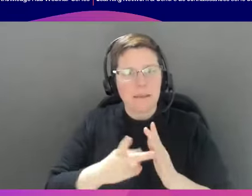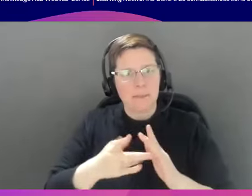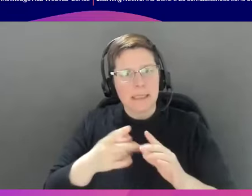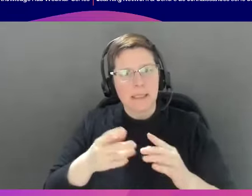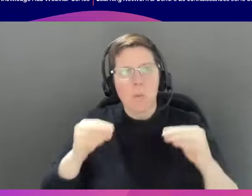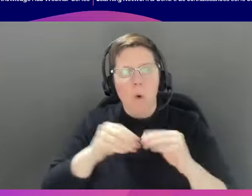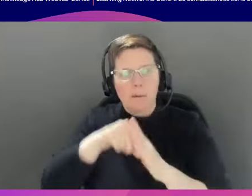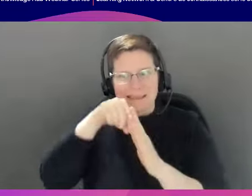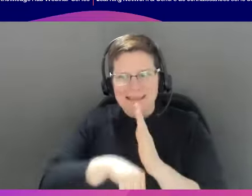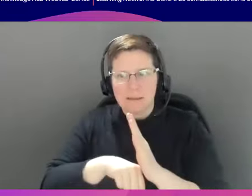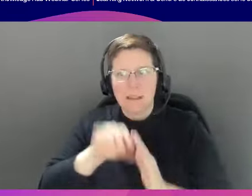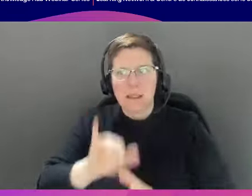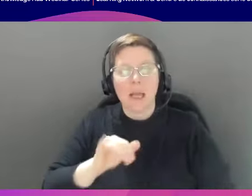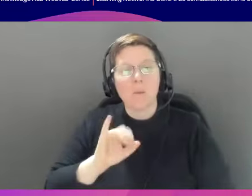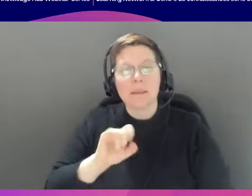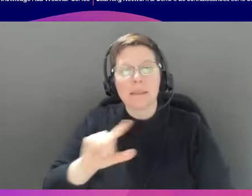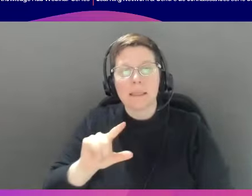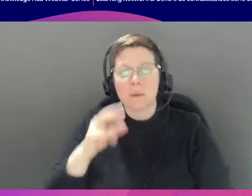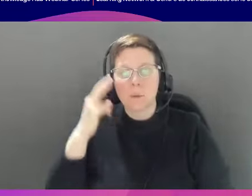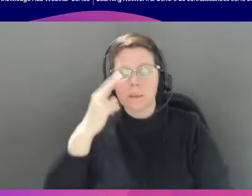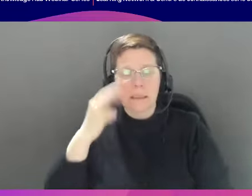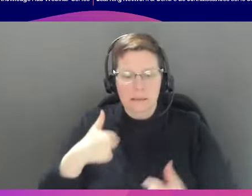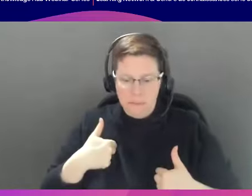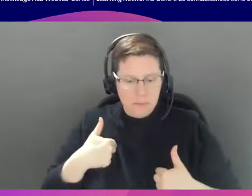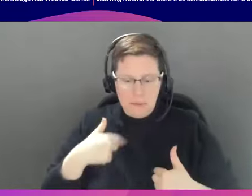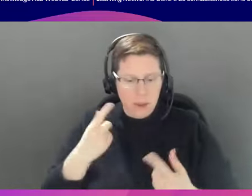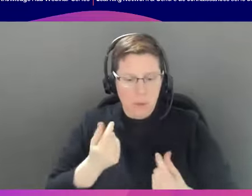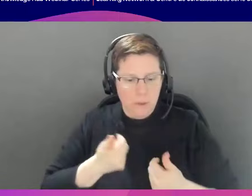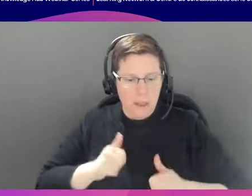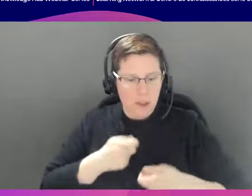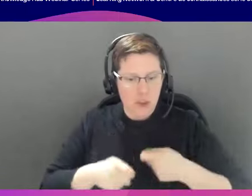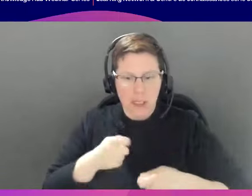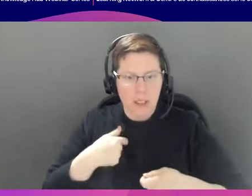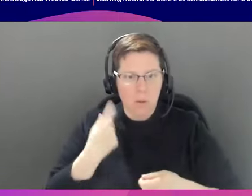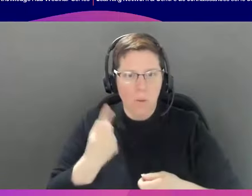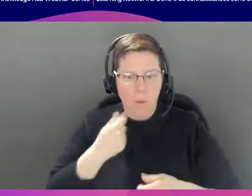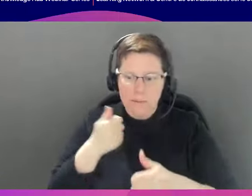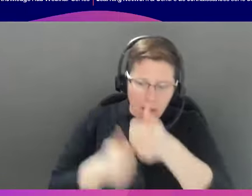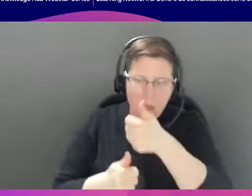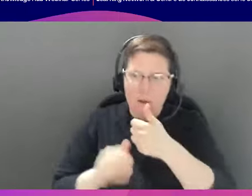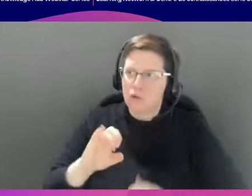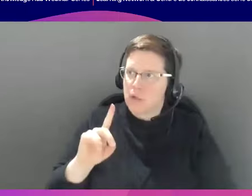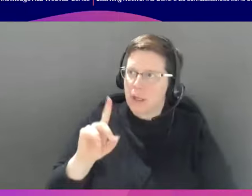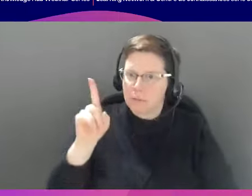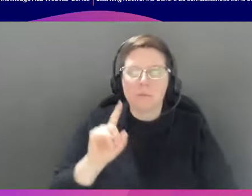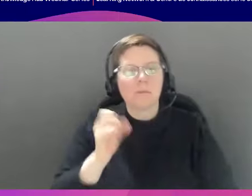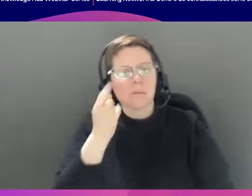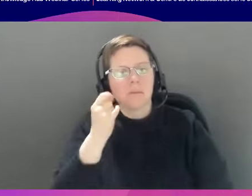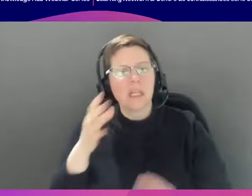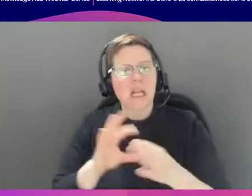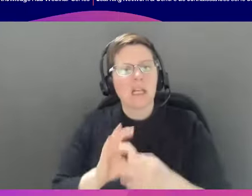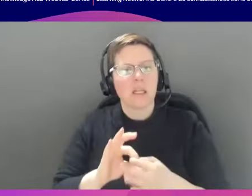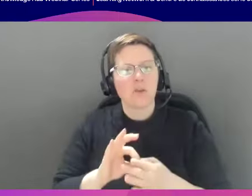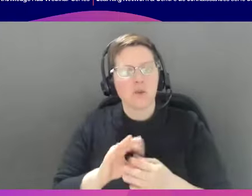where incels realize that they will never escape this nature as subordinate to these chads. It's also linked to this